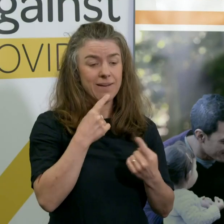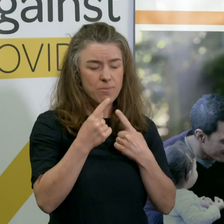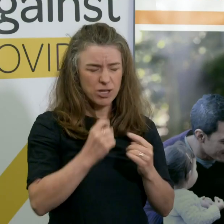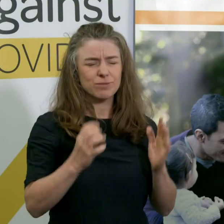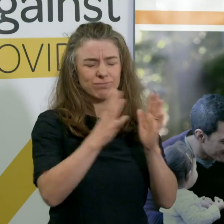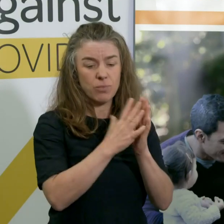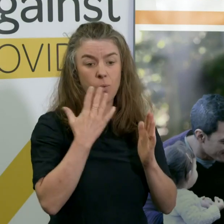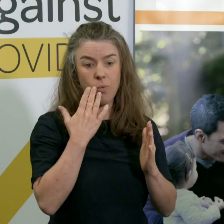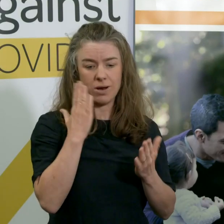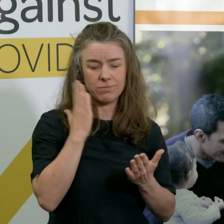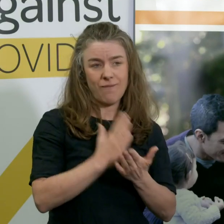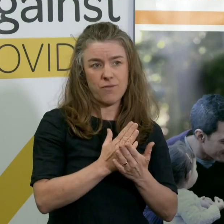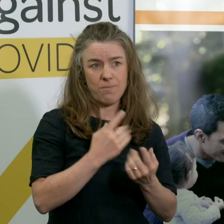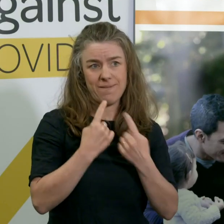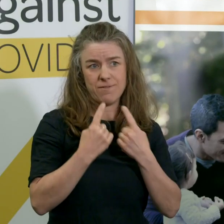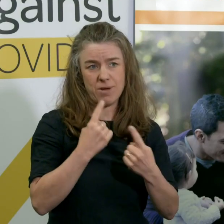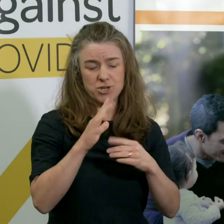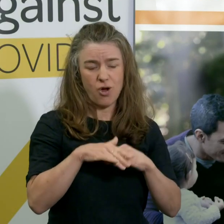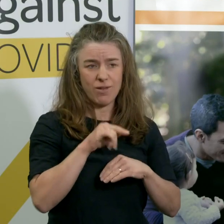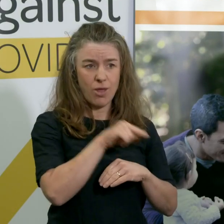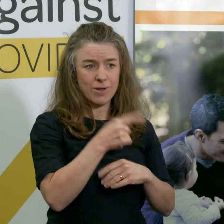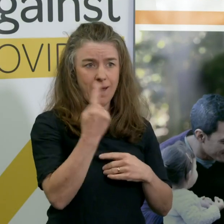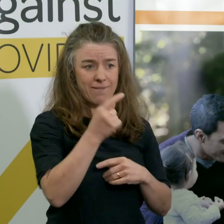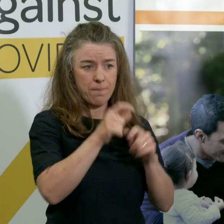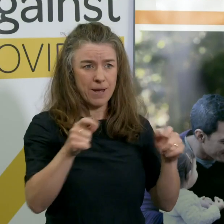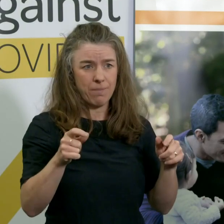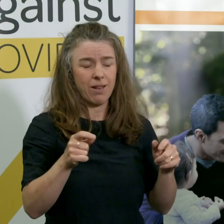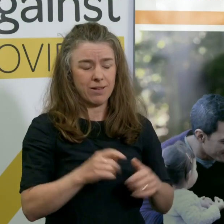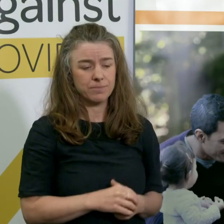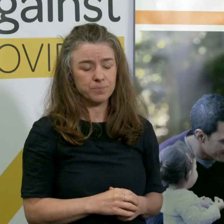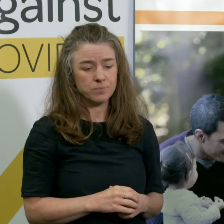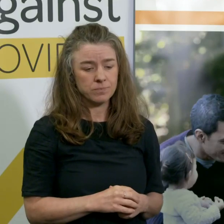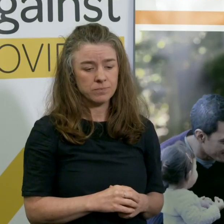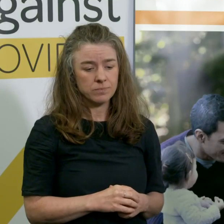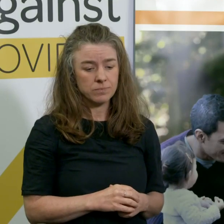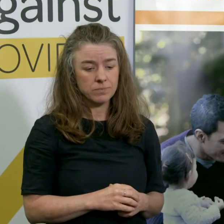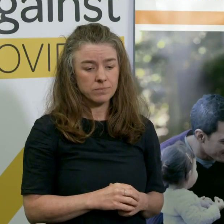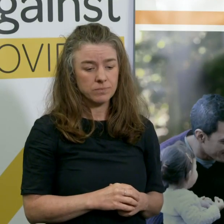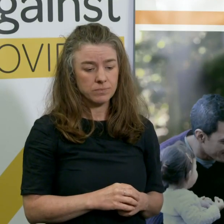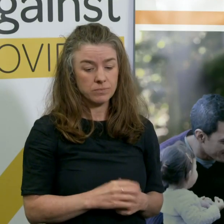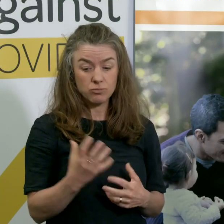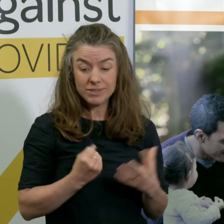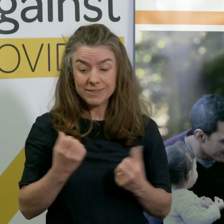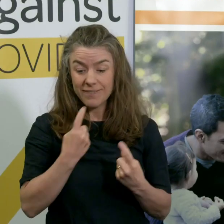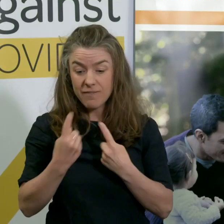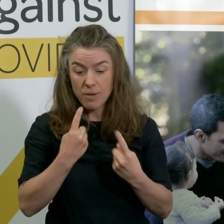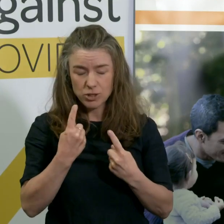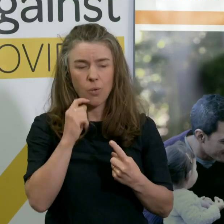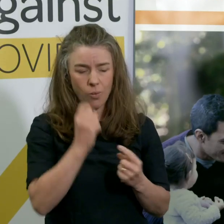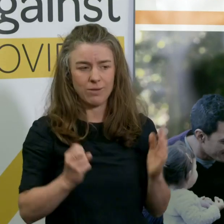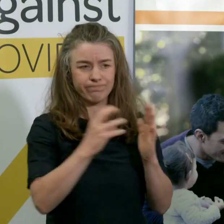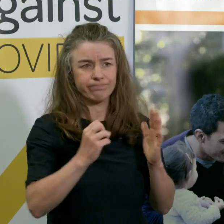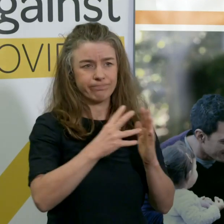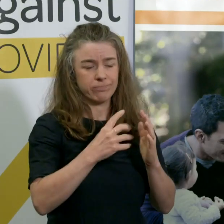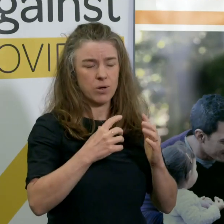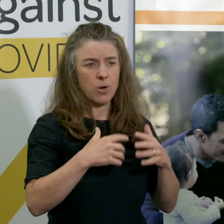soon as they are finalised. The website will continue to be updated as full information is received.